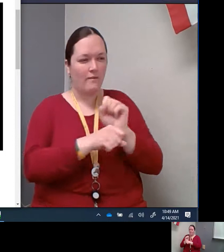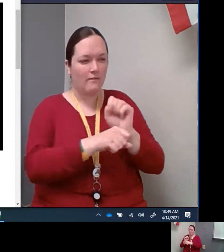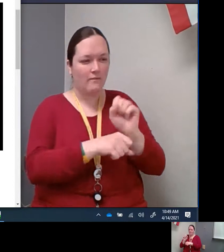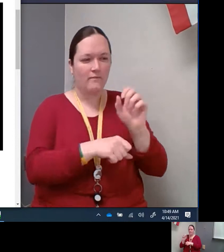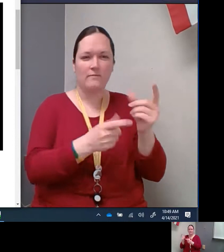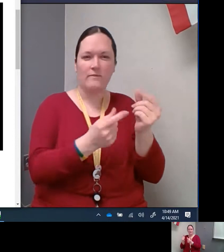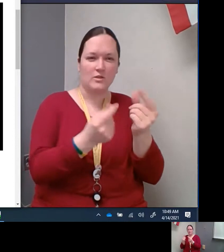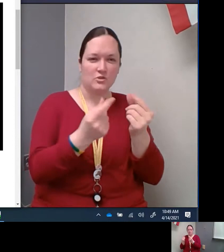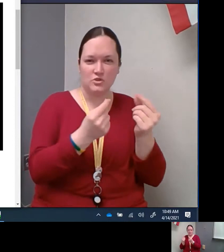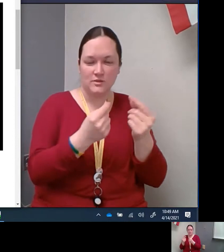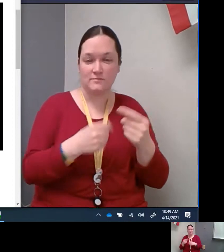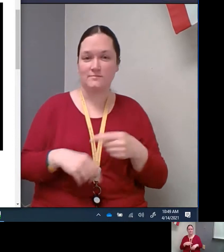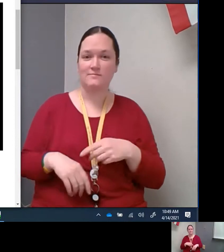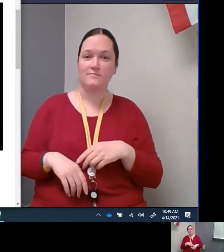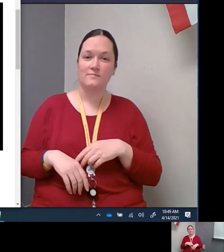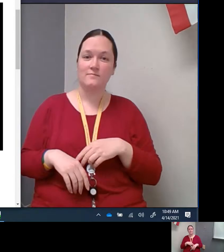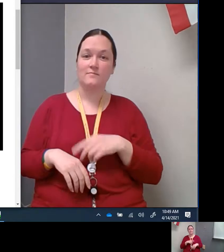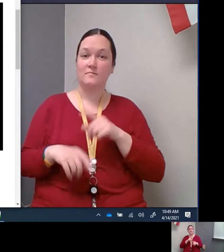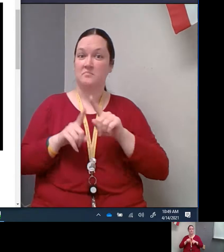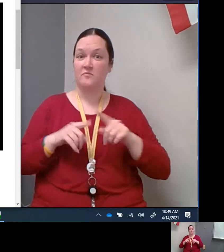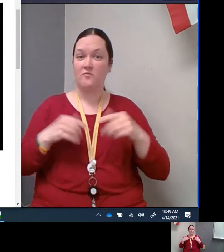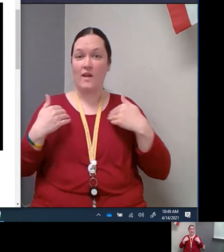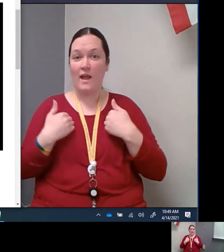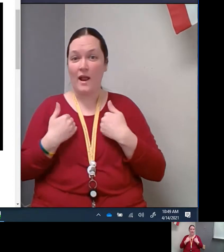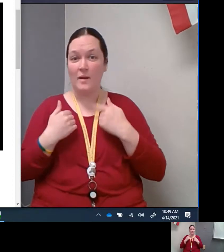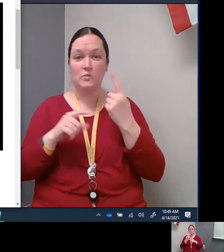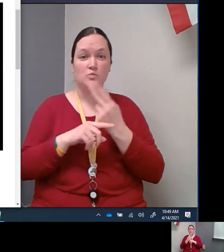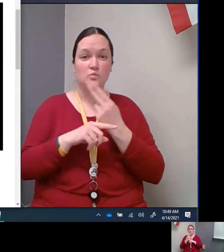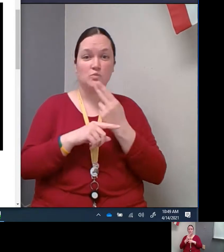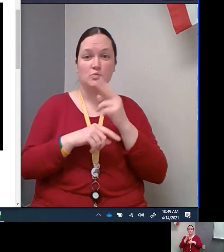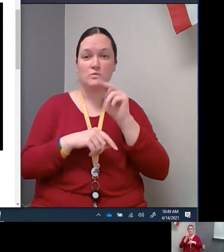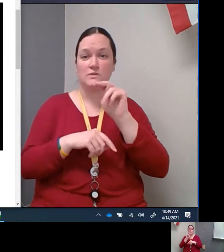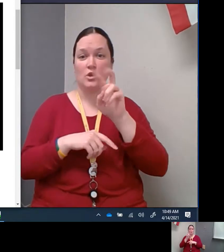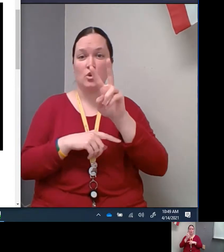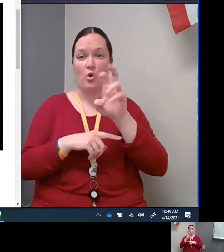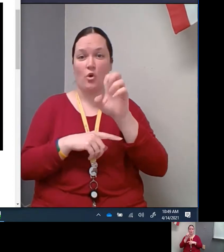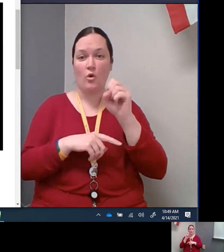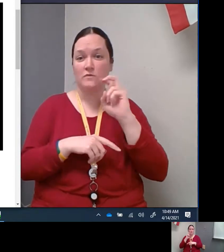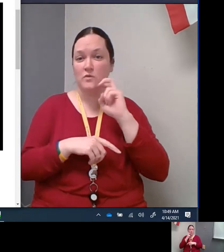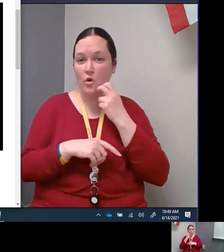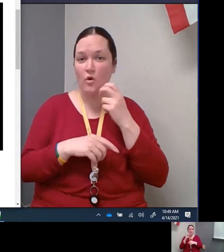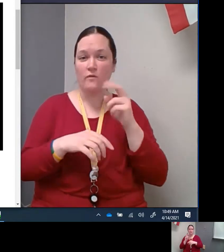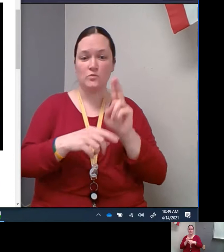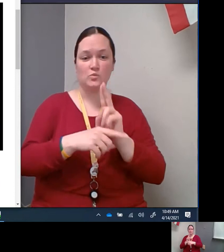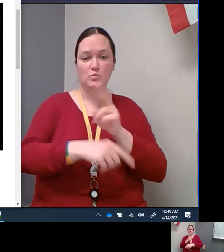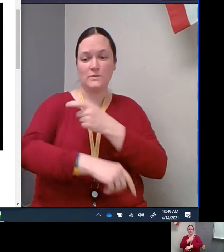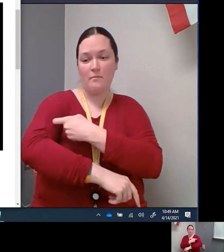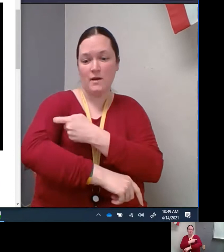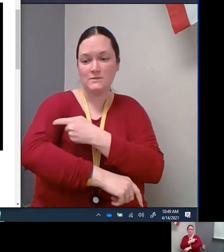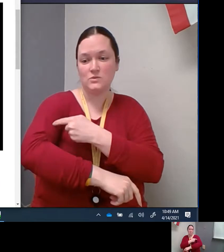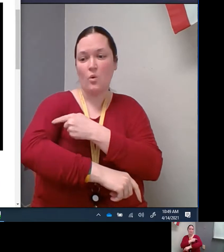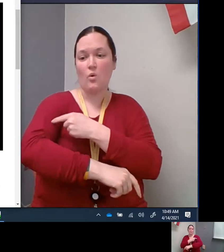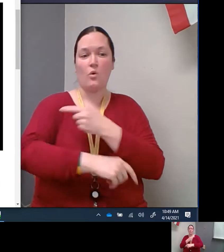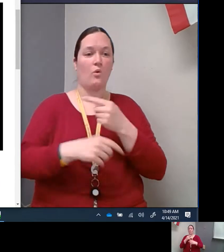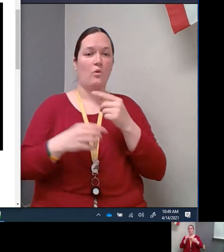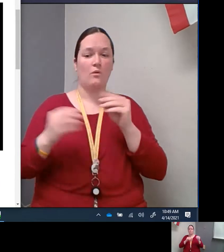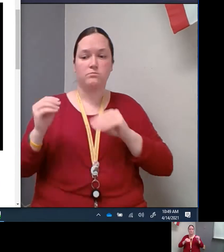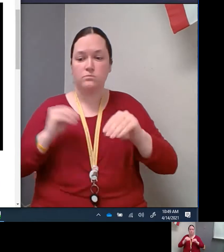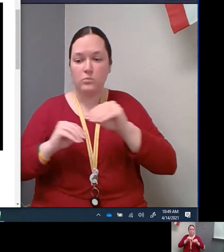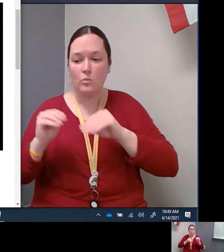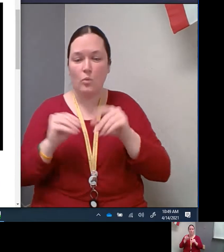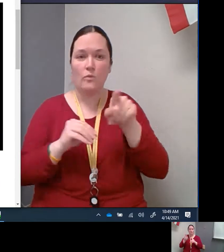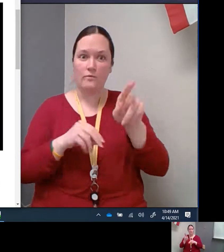have brains? It's the animals. Animals use nerves, they have muscles to move around, and so they have to organize that movement, and so they